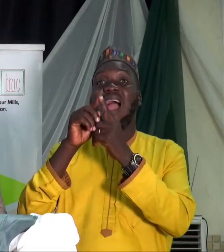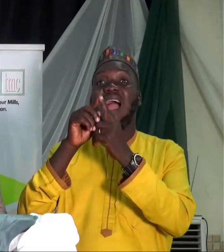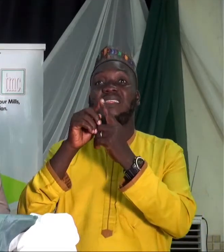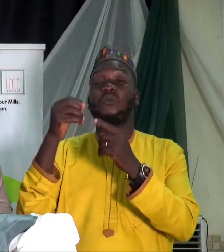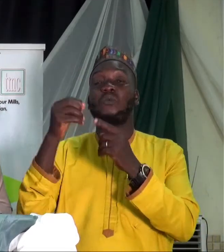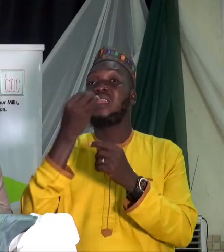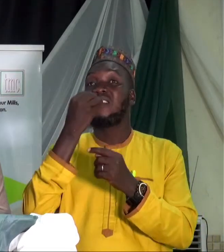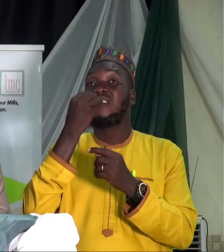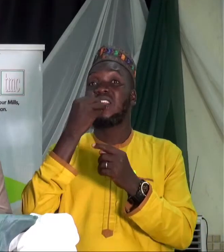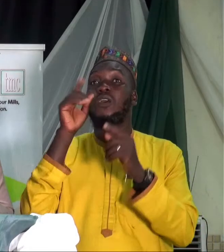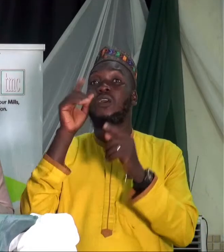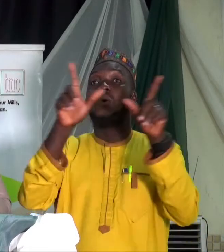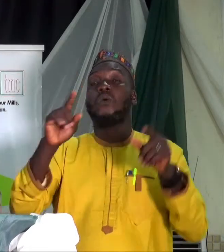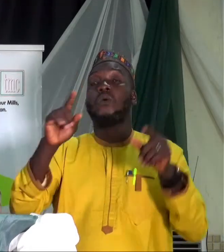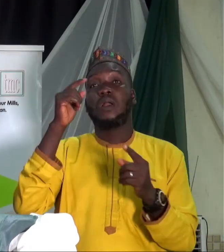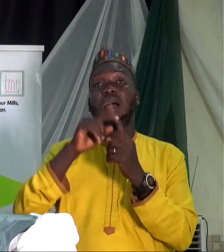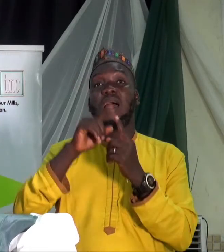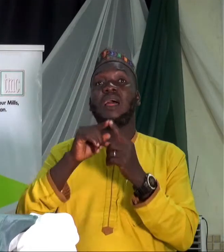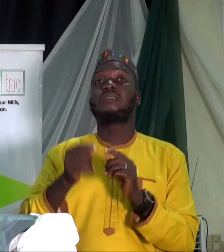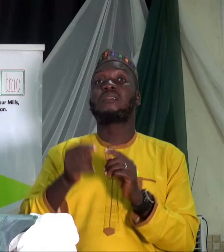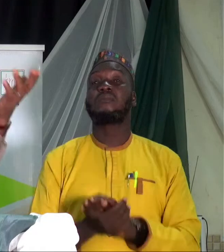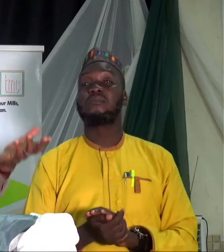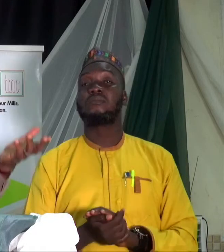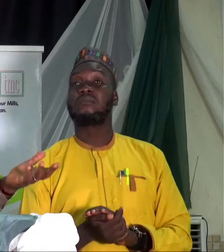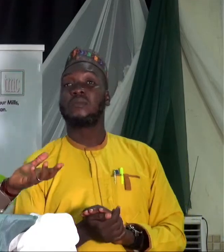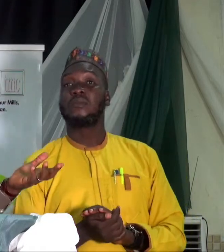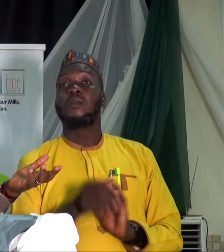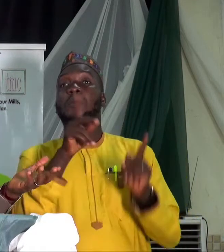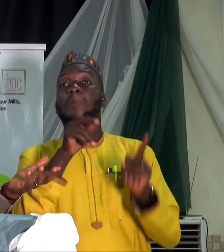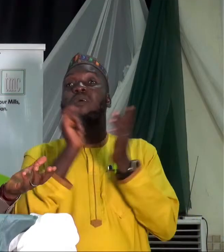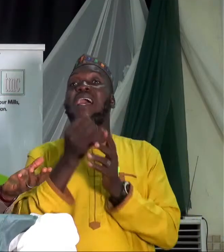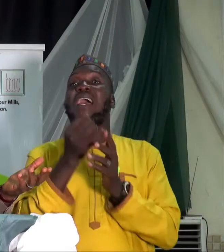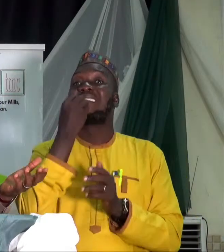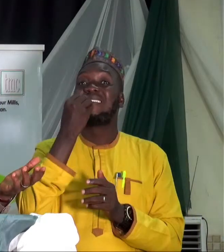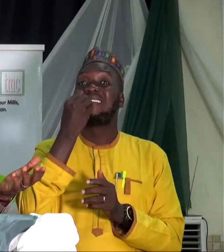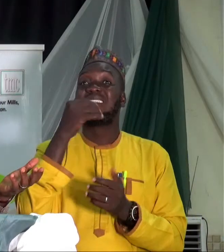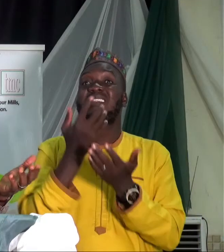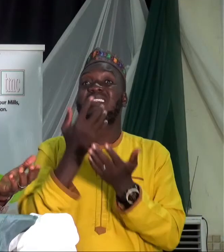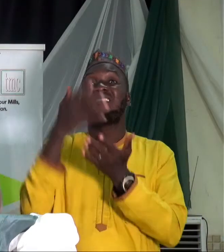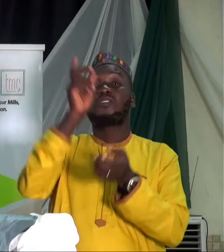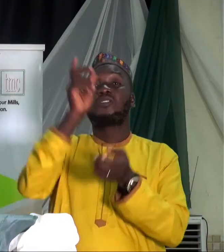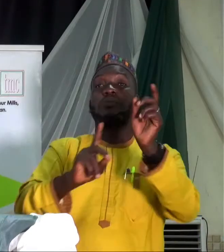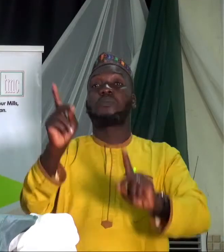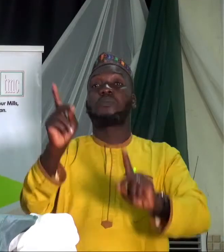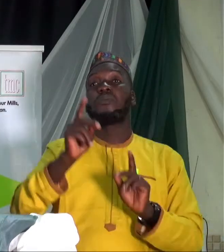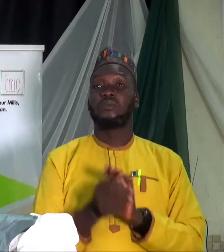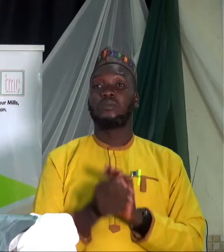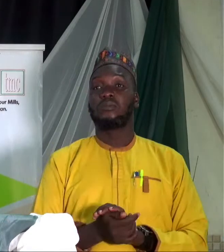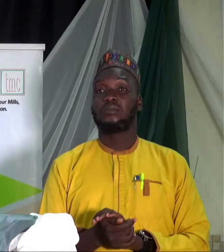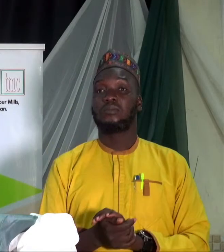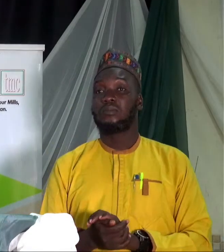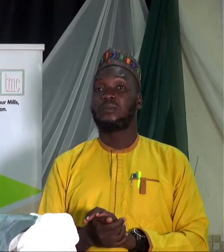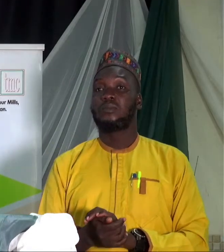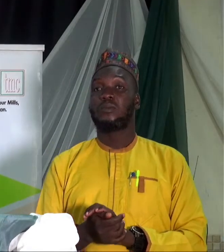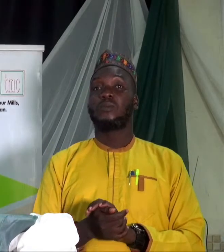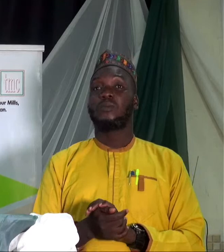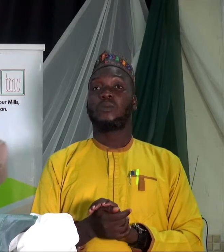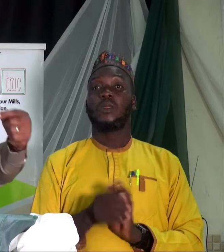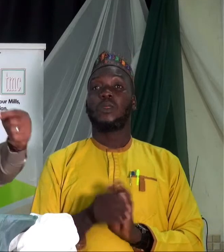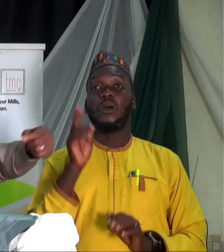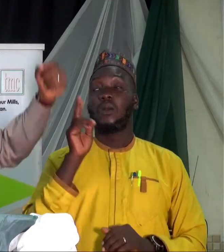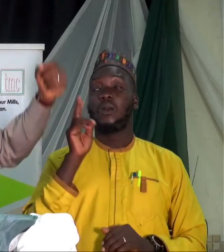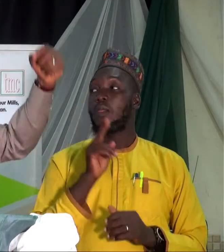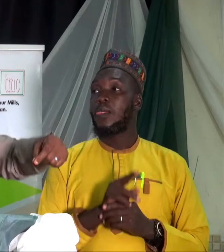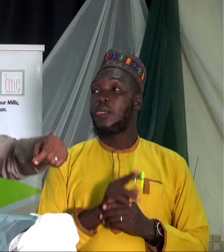ni. Ta ni je onku bens laye a jo si olowo nikan ni. Ti won di nu pa ni bayi. Kini yen o de